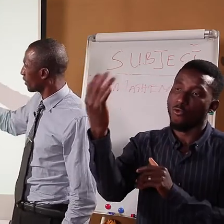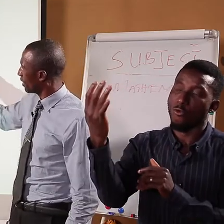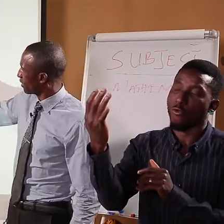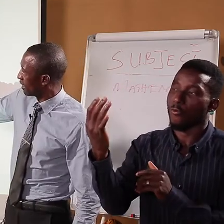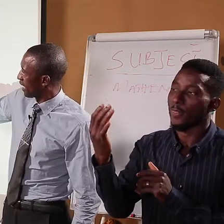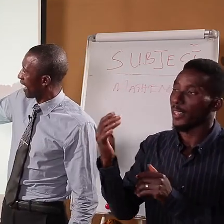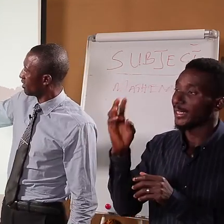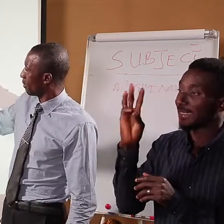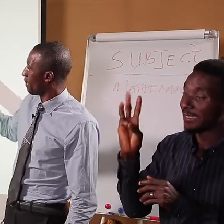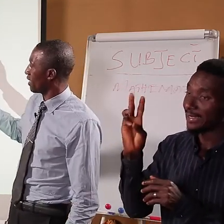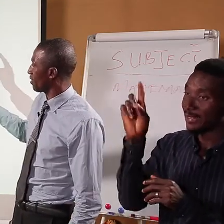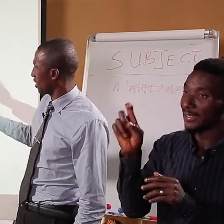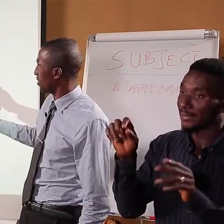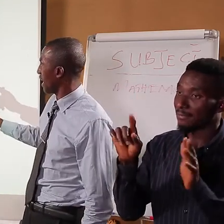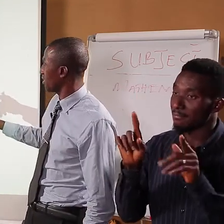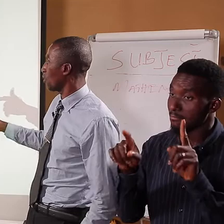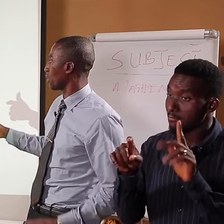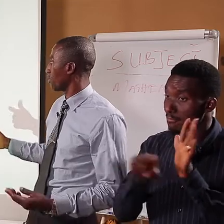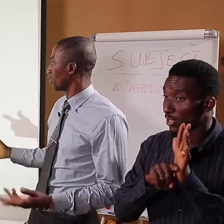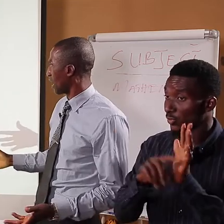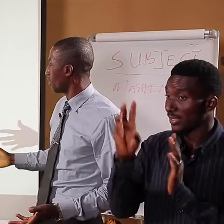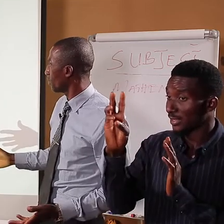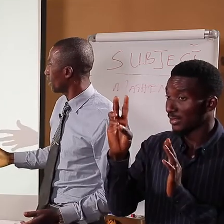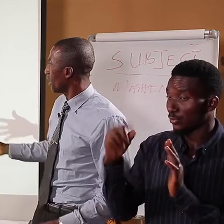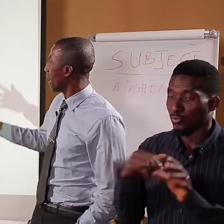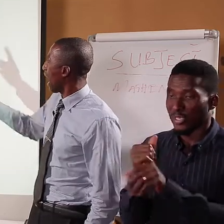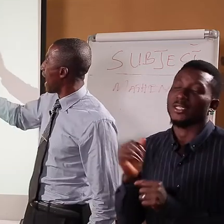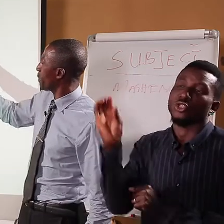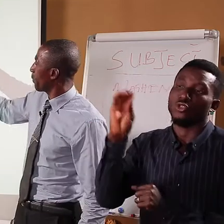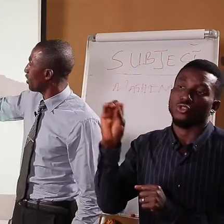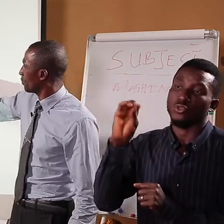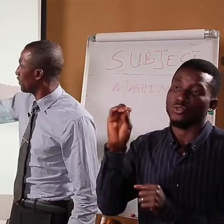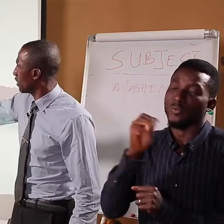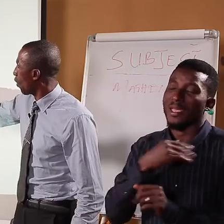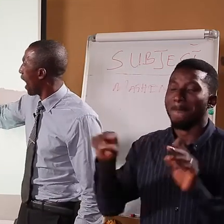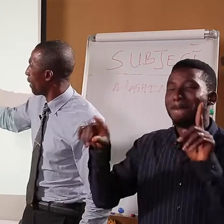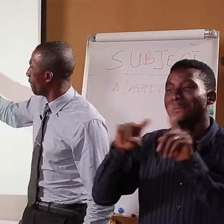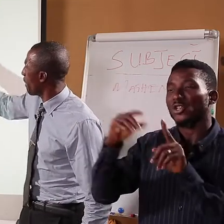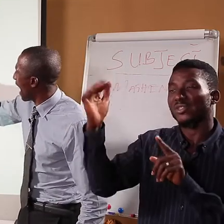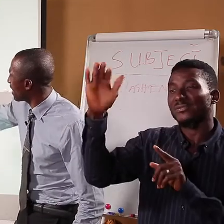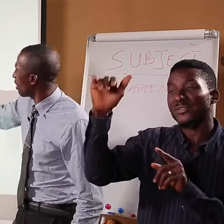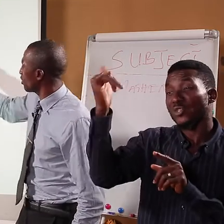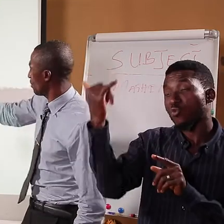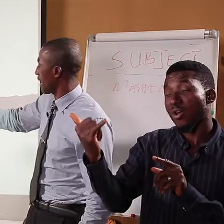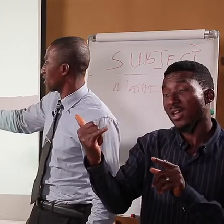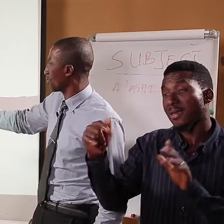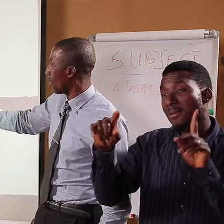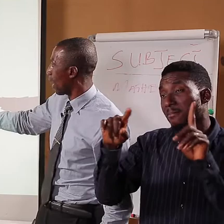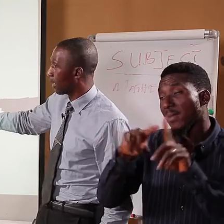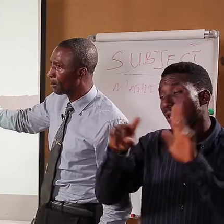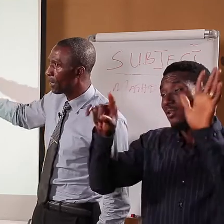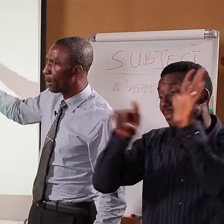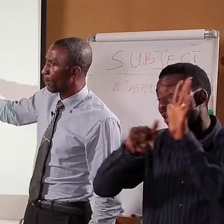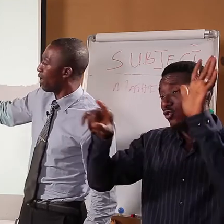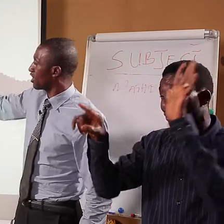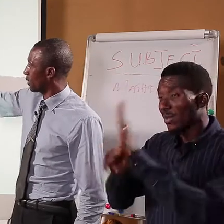please. 6x minus 6x, that will give you 0. And plus 15y minus